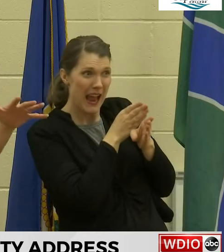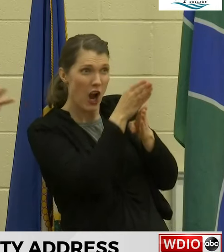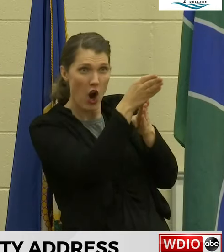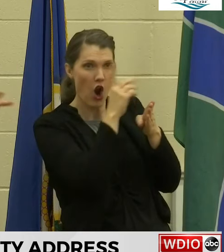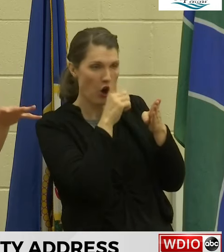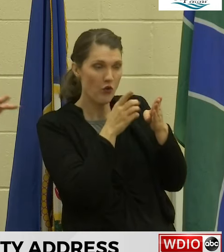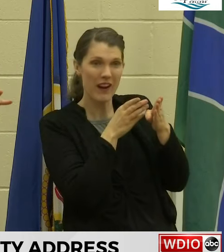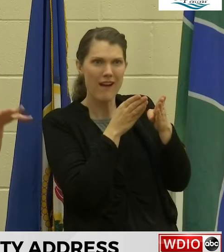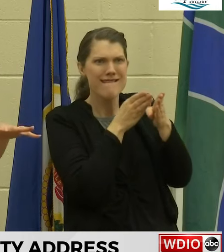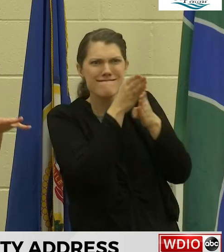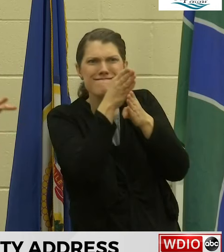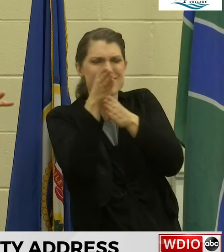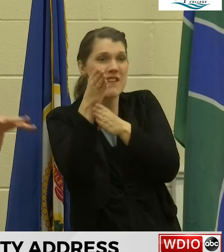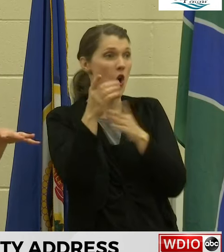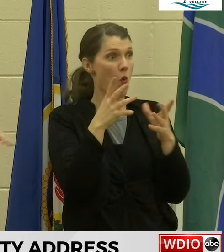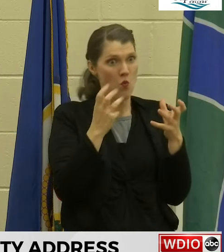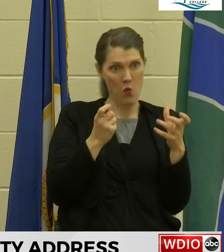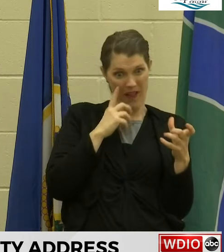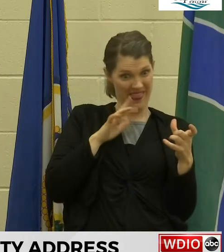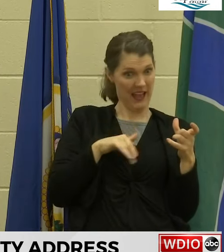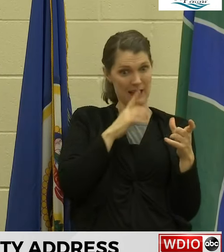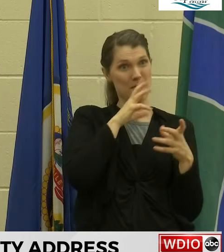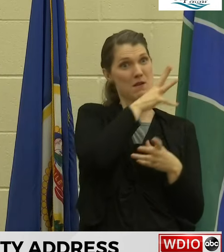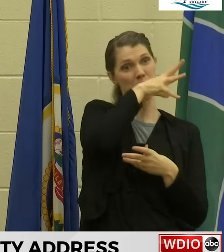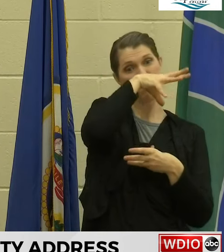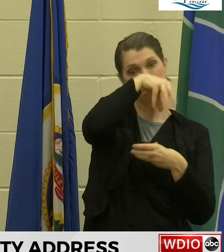into everything we do as a city.